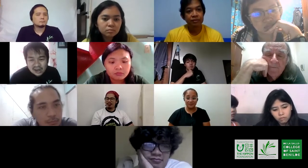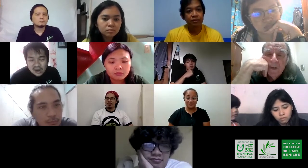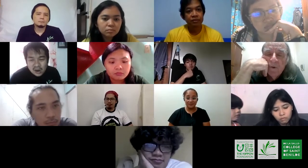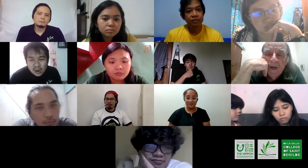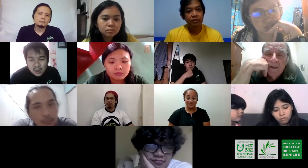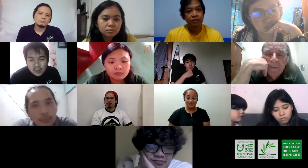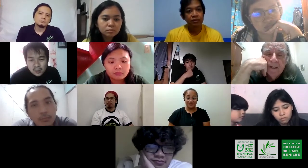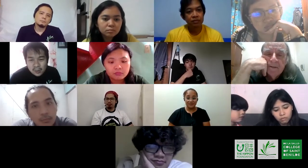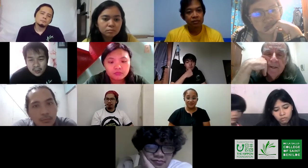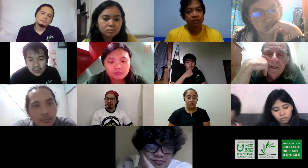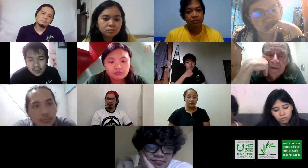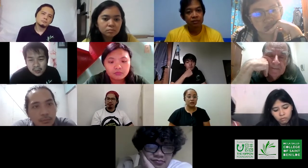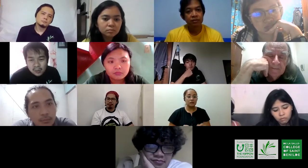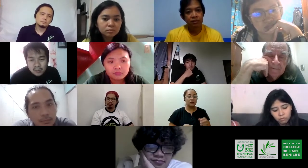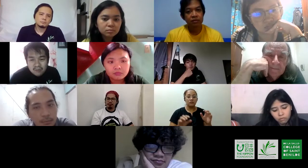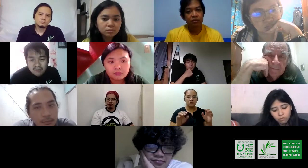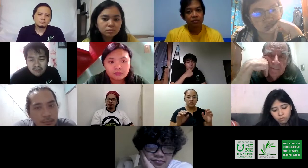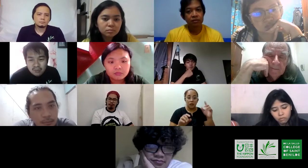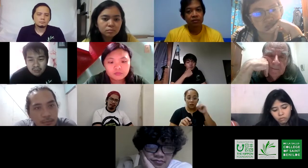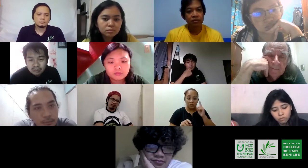No deaf people had a PhD.